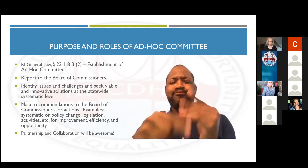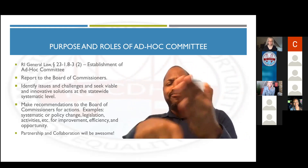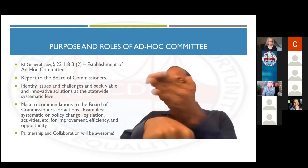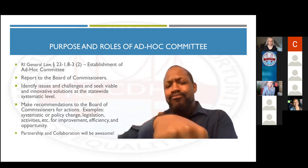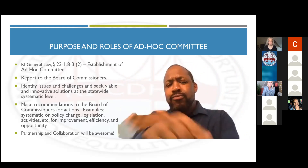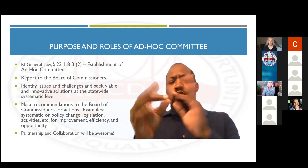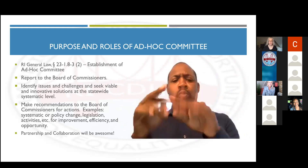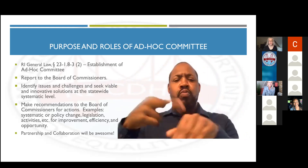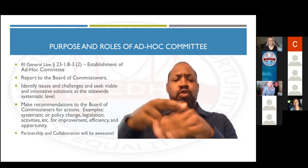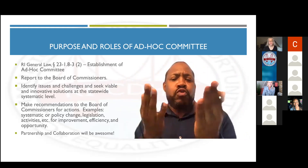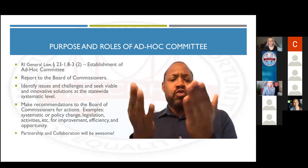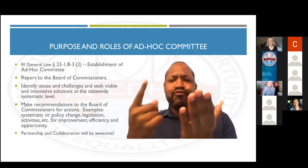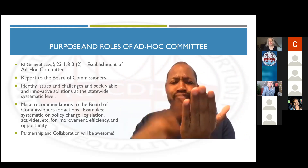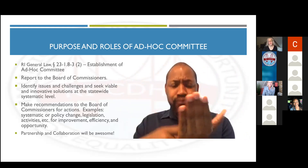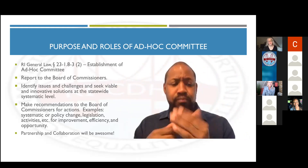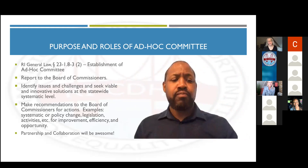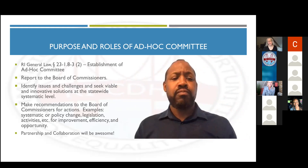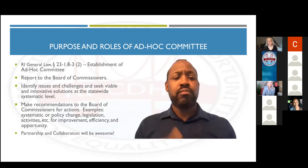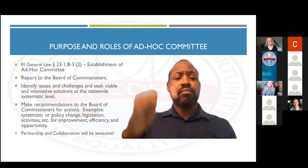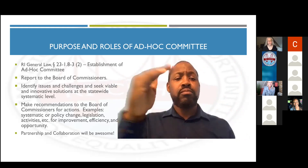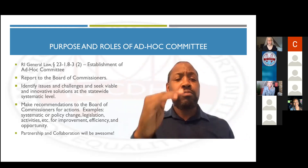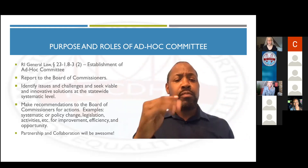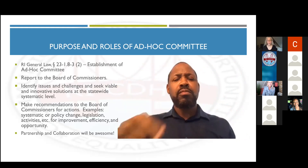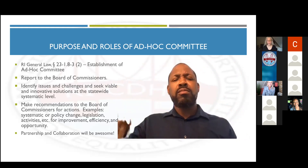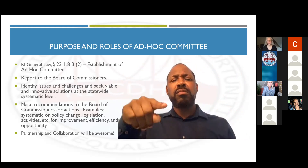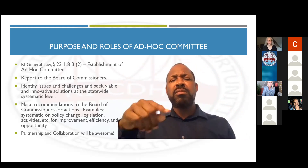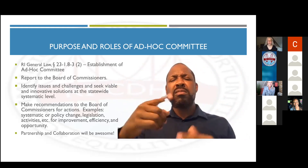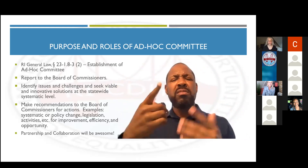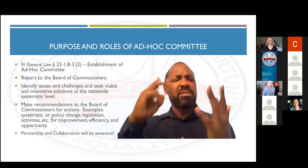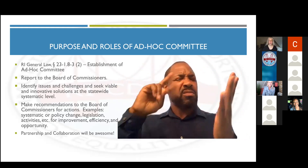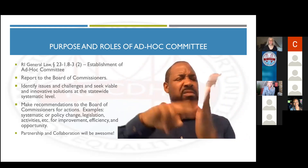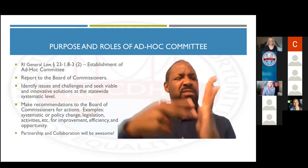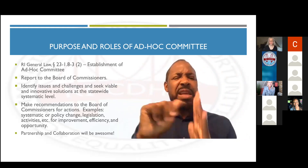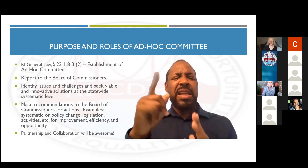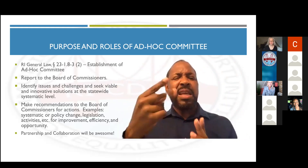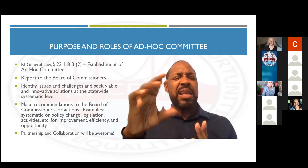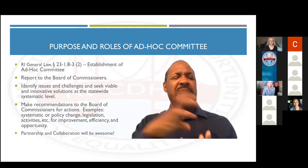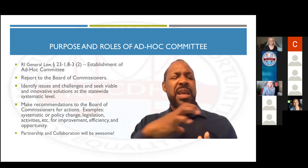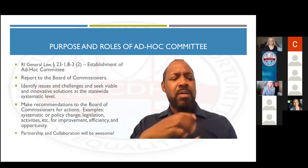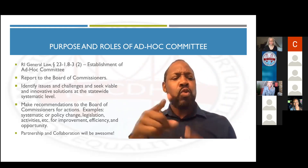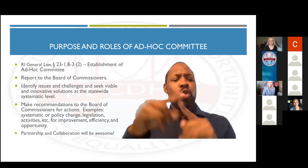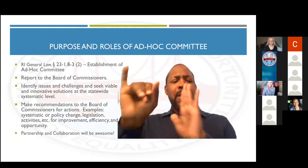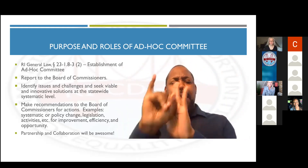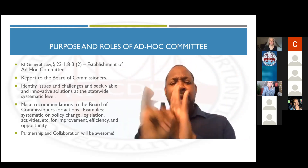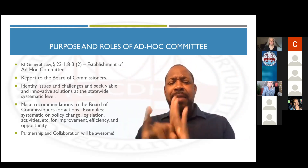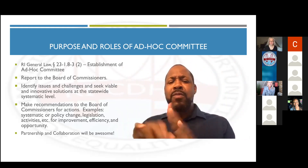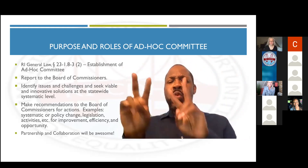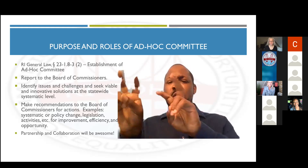reports. And then hopefully we would work together on improving interpreter referral and interpreting services in the